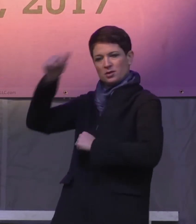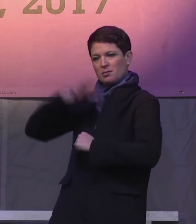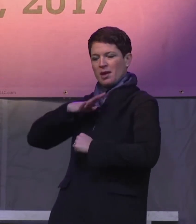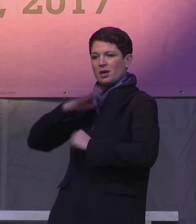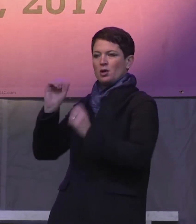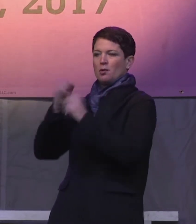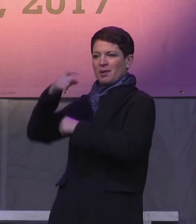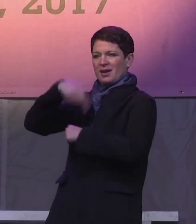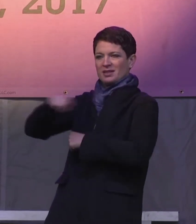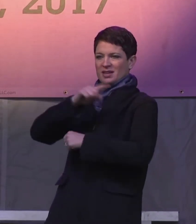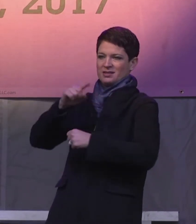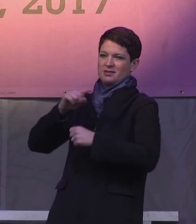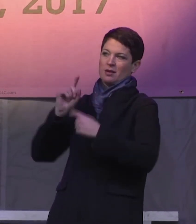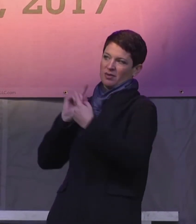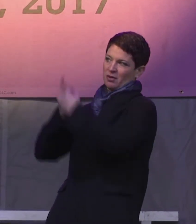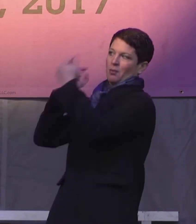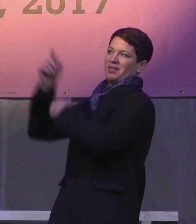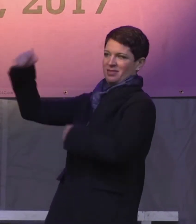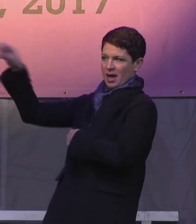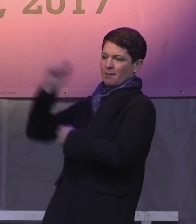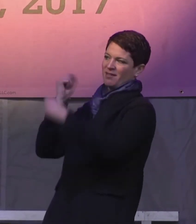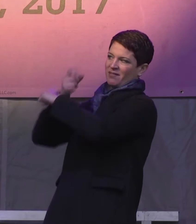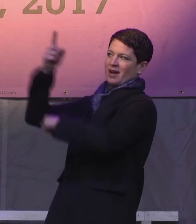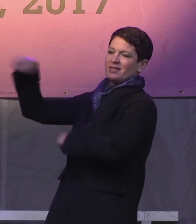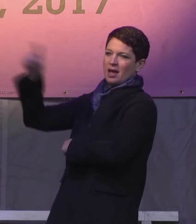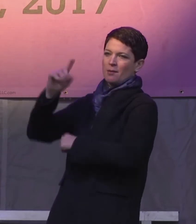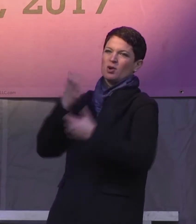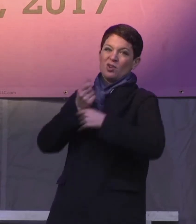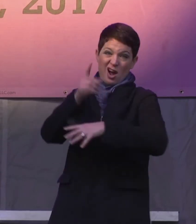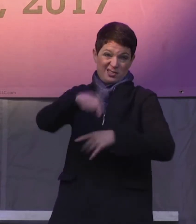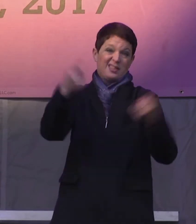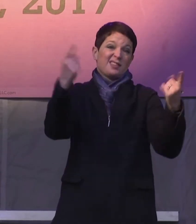make this movement necessary.